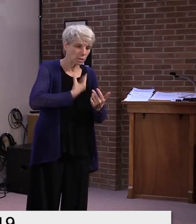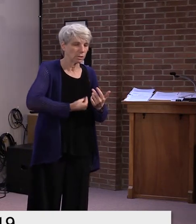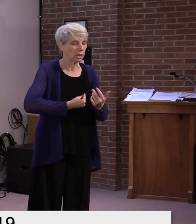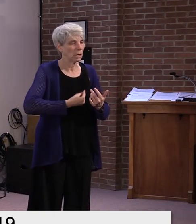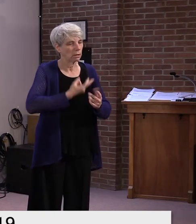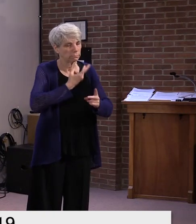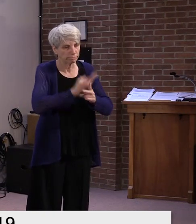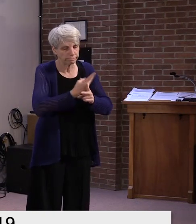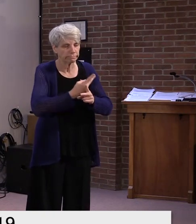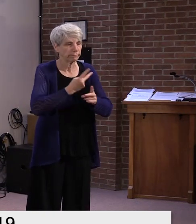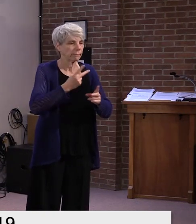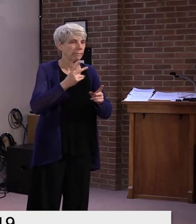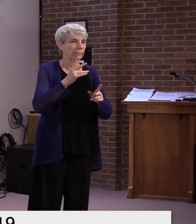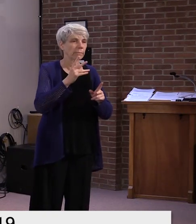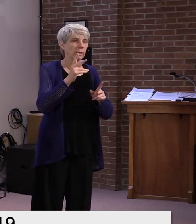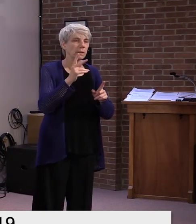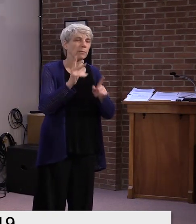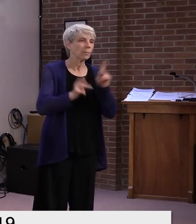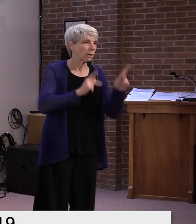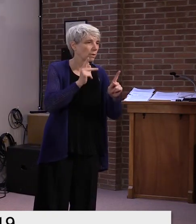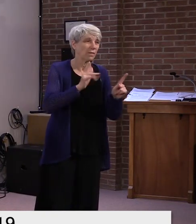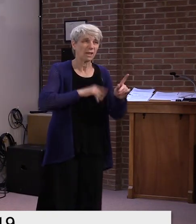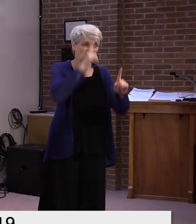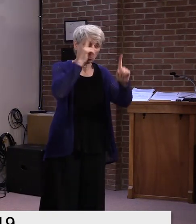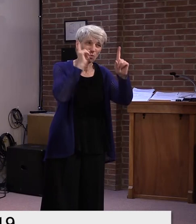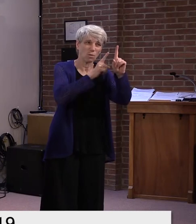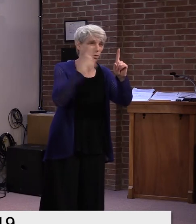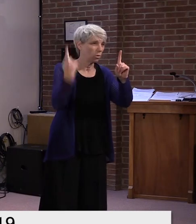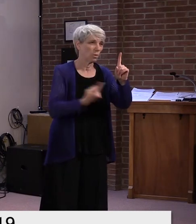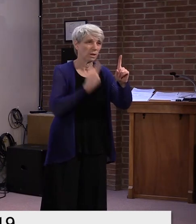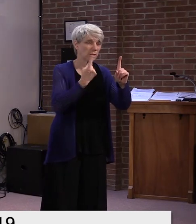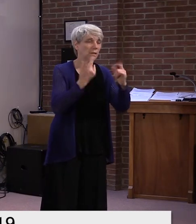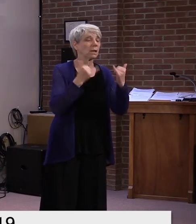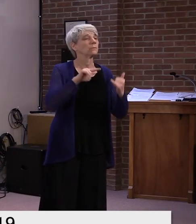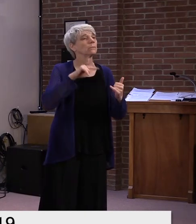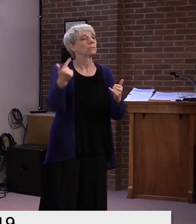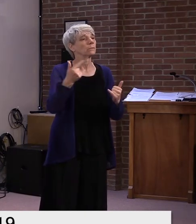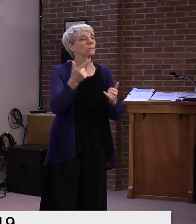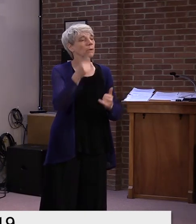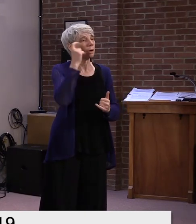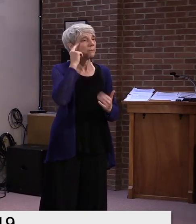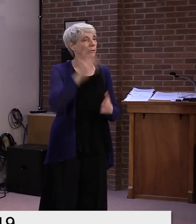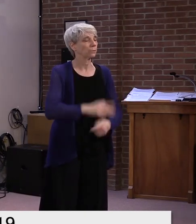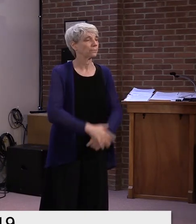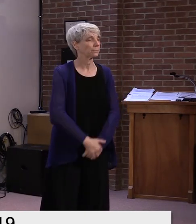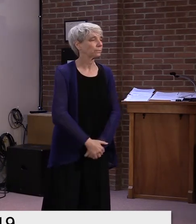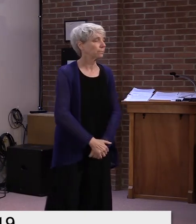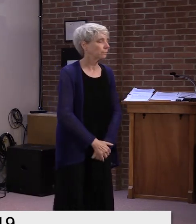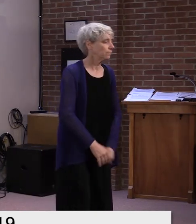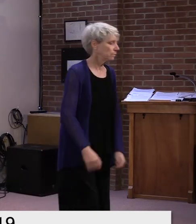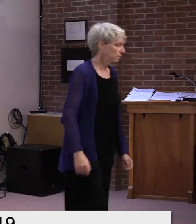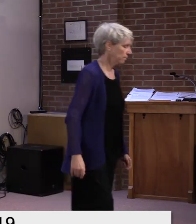do for caring for our seniors. I'll now turn it over to the governor.